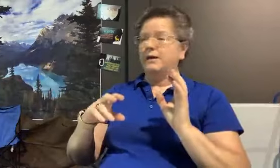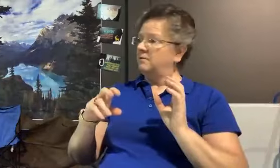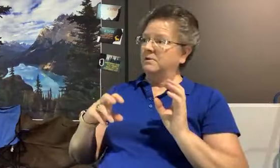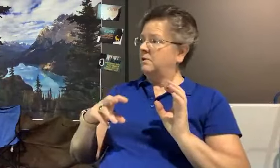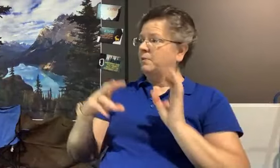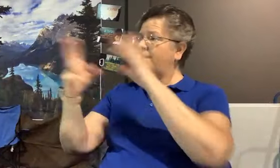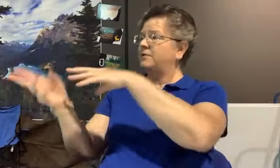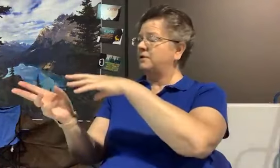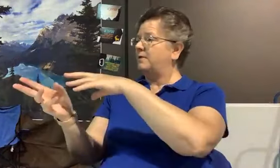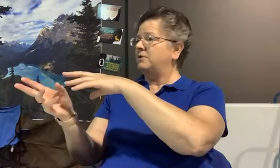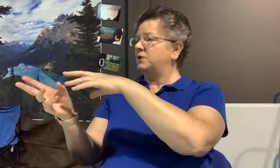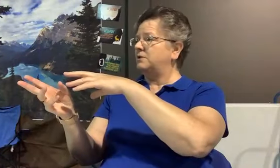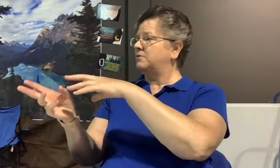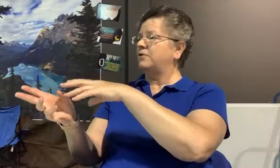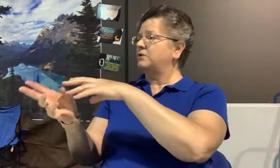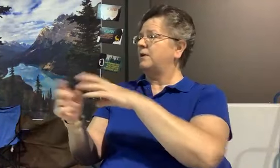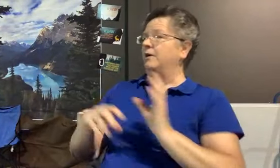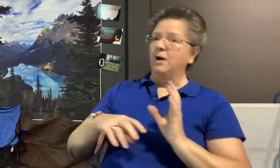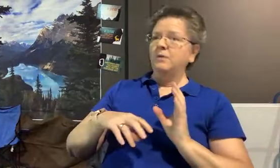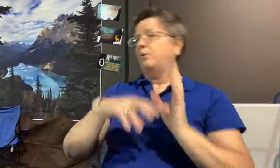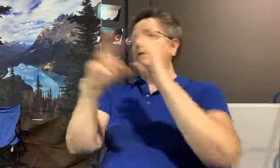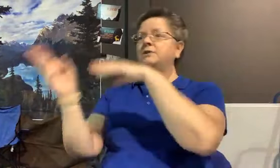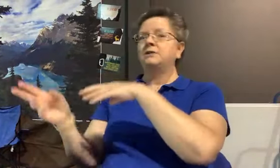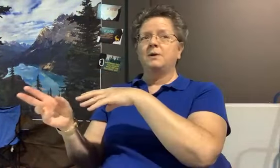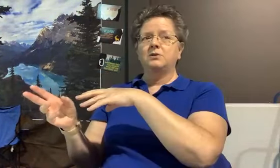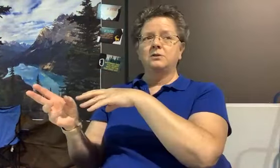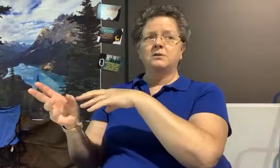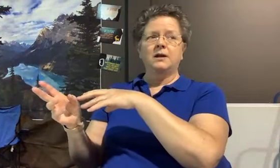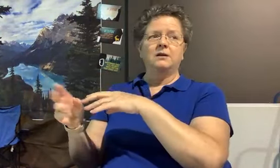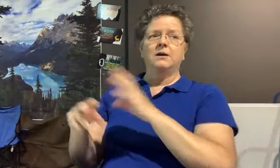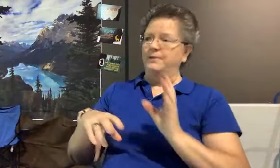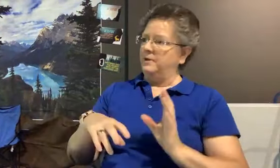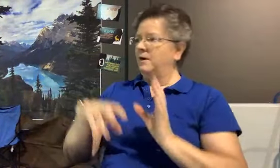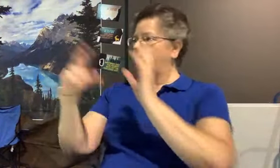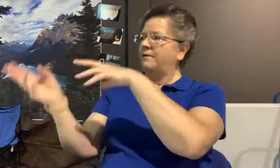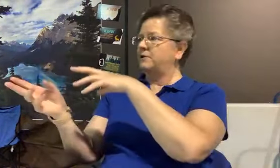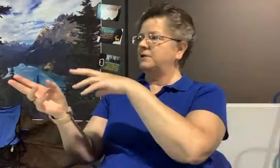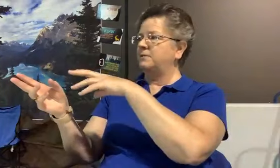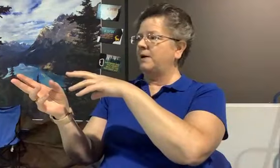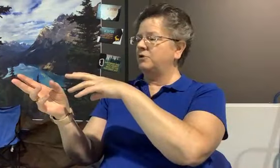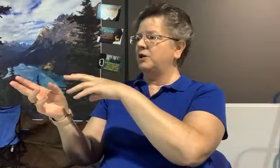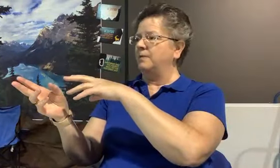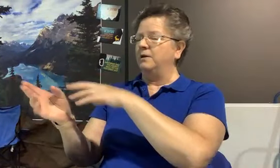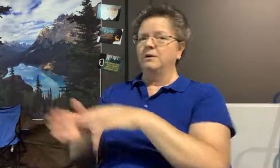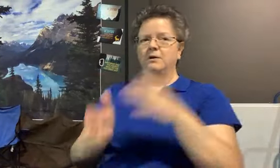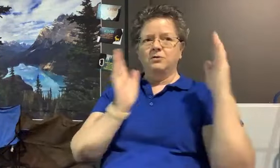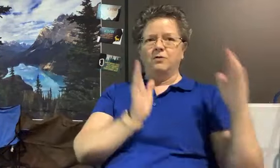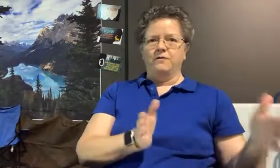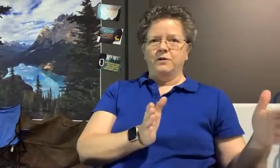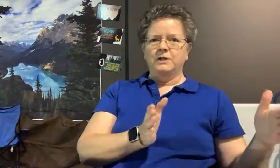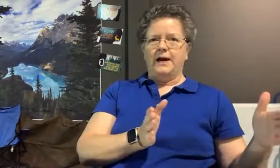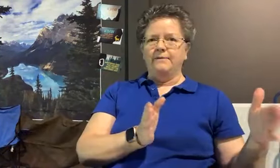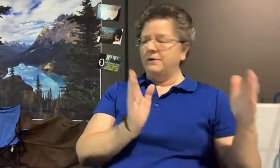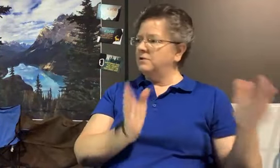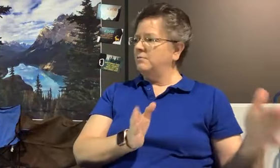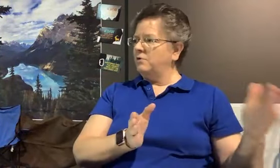Like the prophecies about Jesus' first coming, prophecies about Jesus' second coming, prophecies about judgment. So first half is to